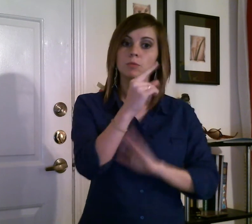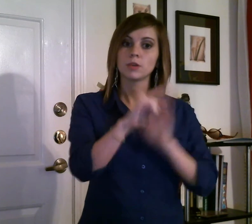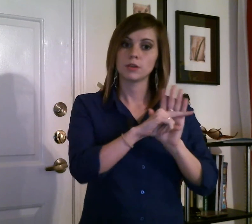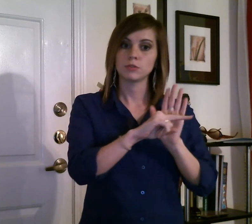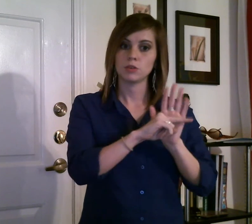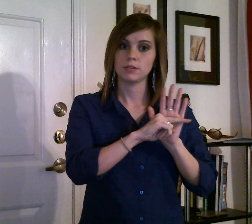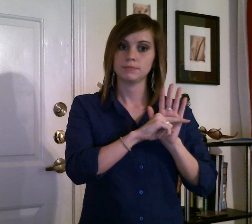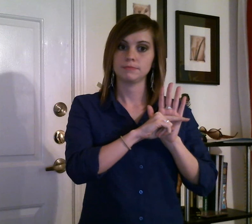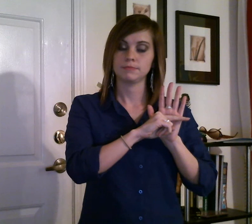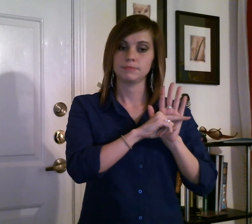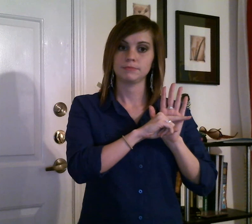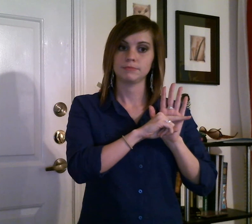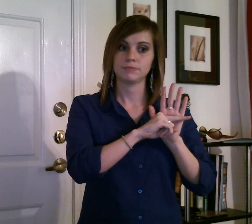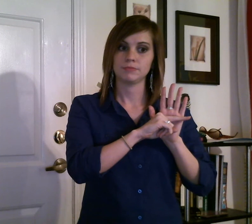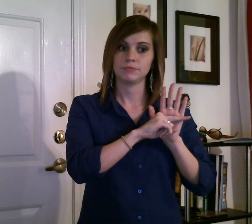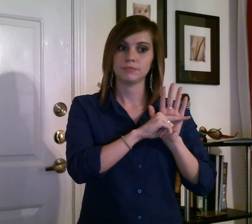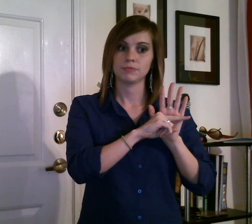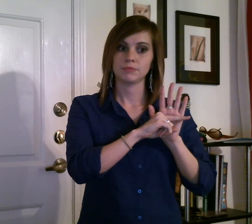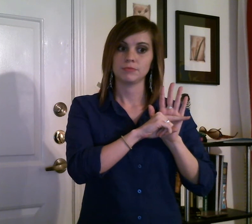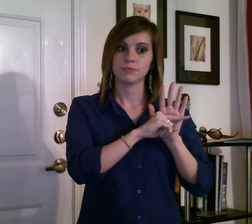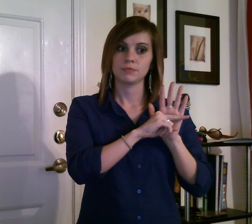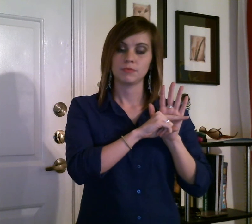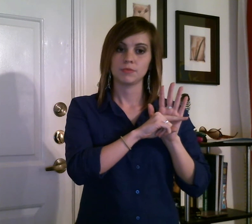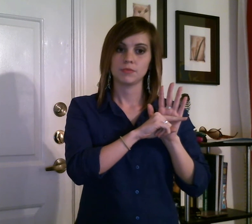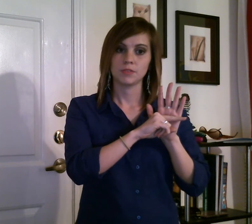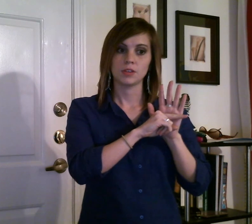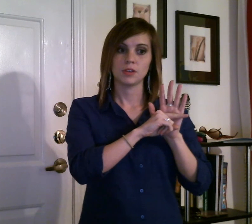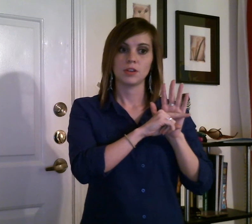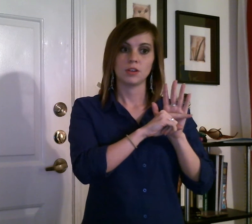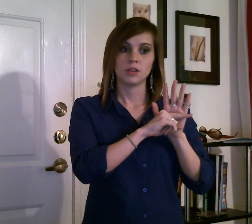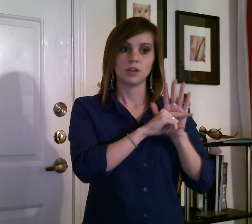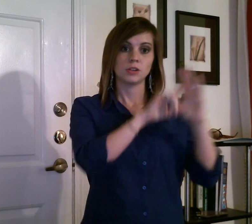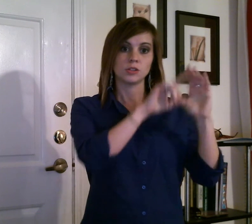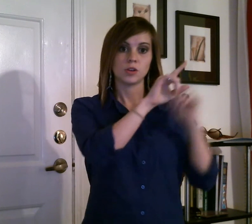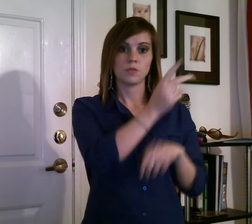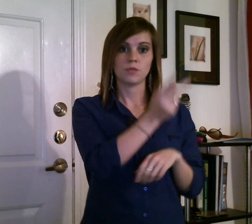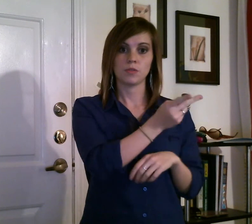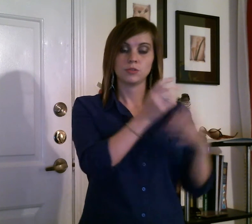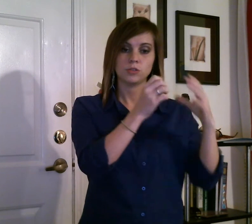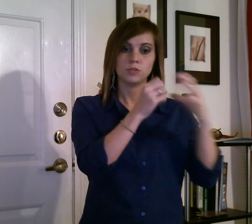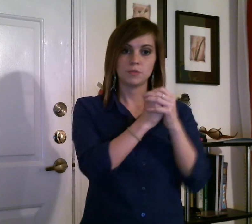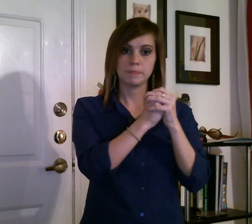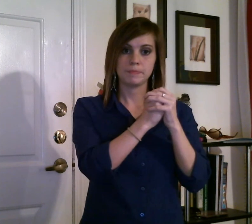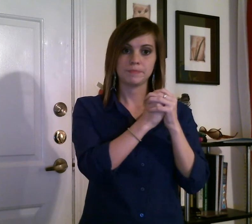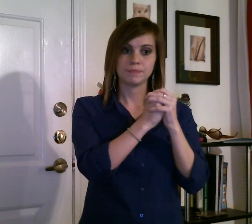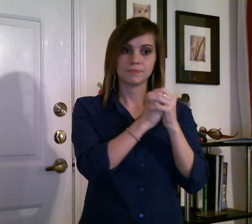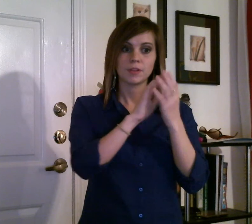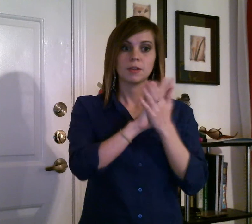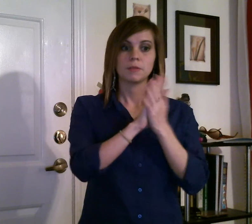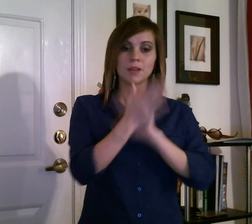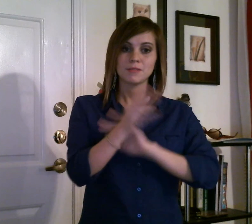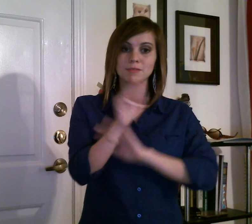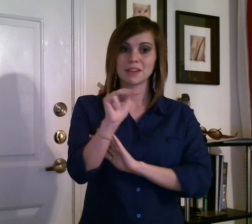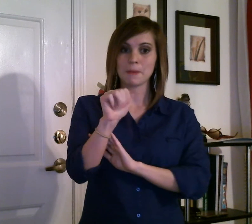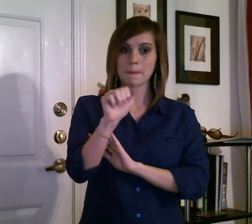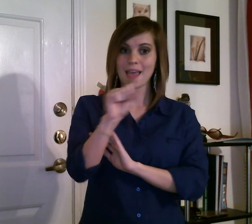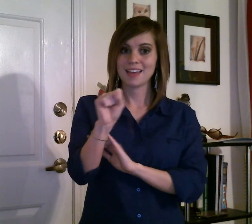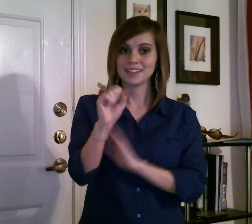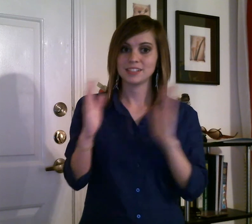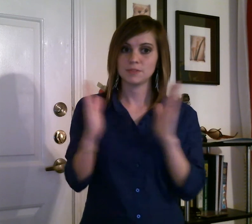and the resulting mass of the combined protons is lower than the mass of each of the original by a little bit. But that little bit of mass